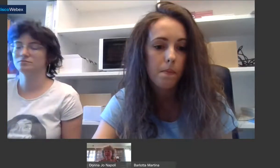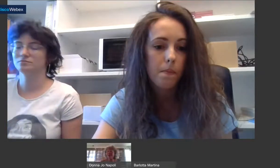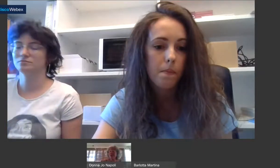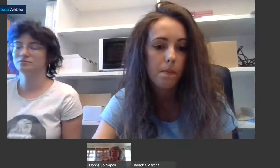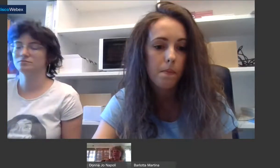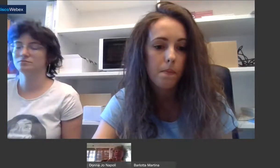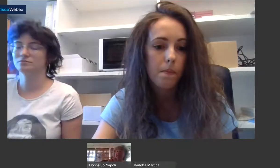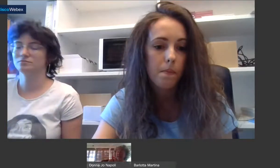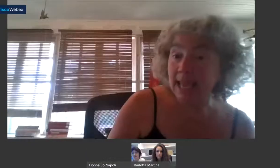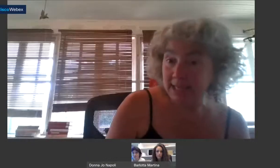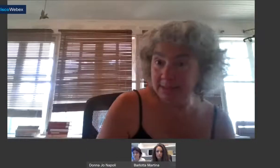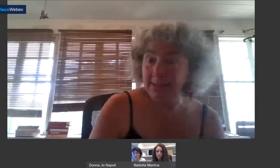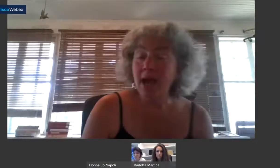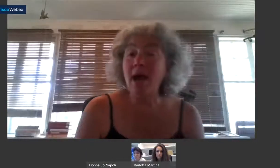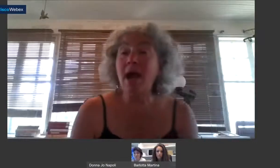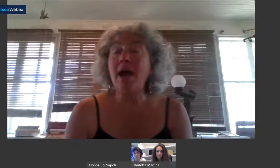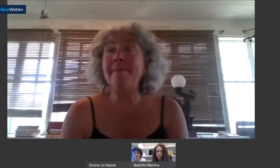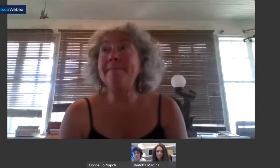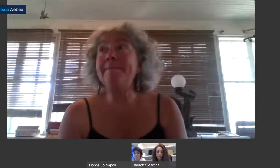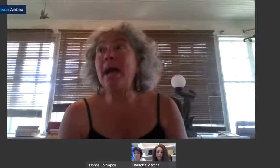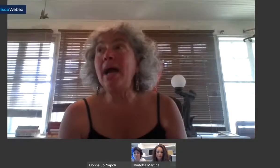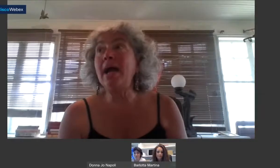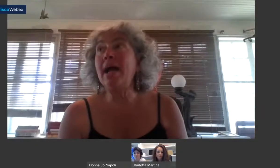answer is yes. But